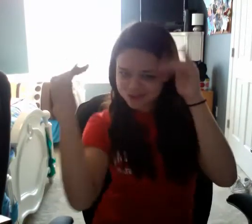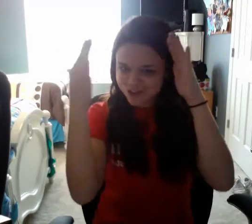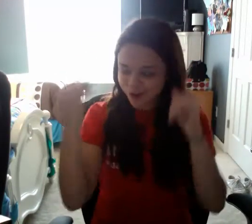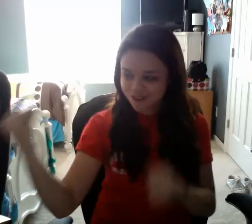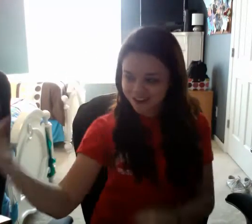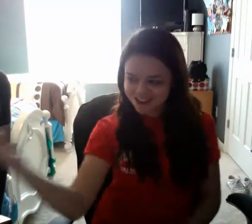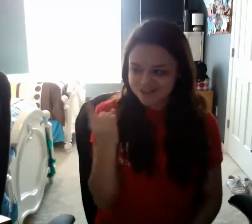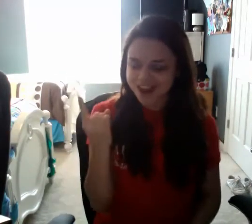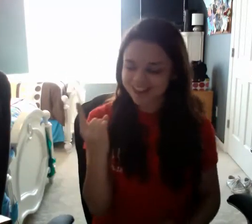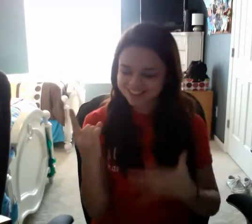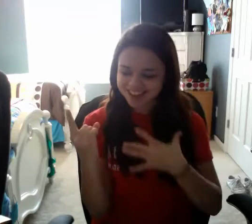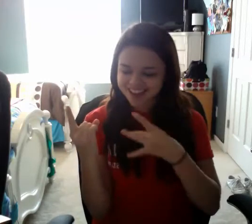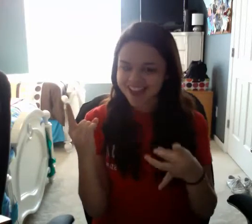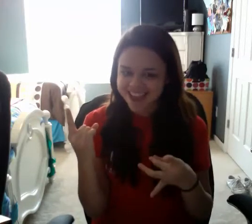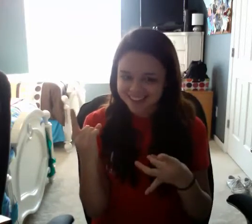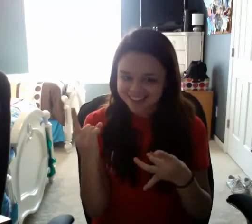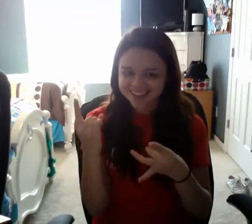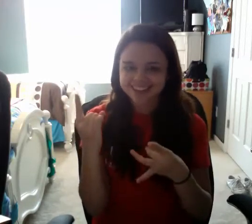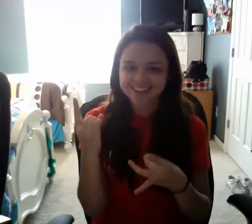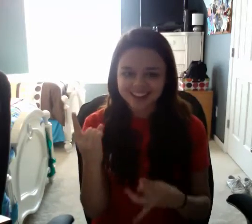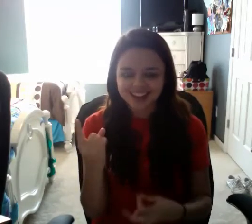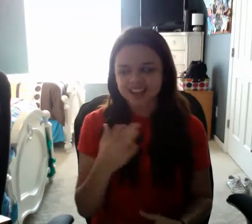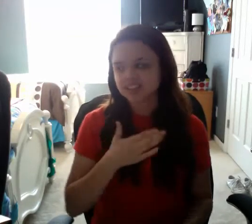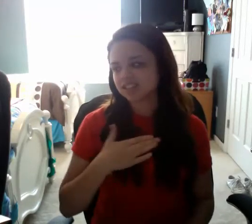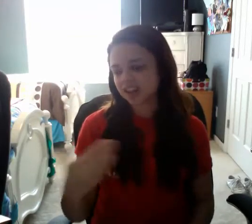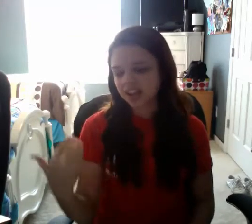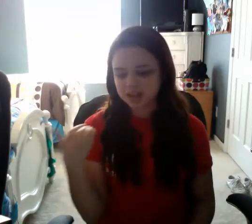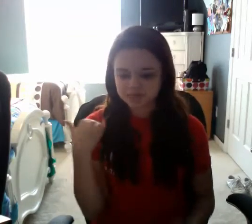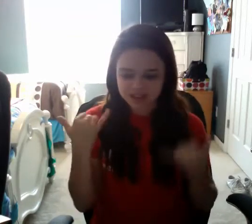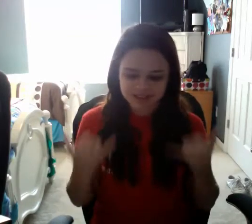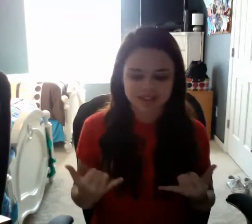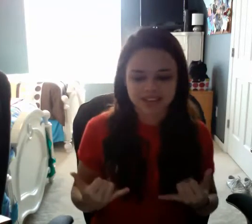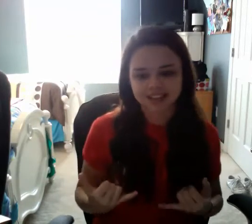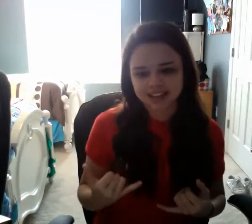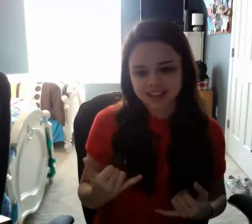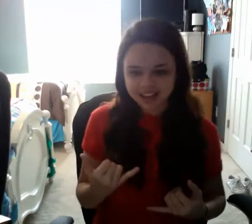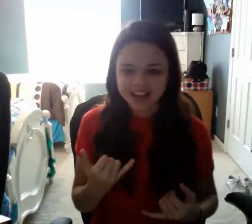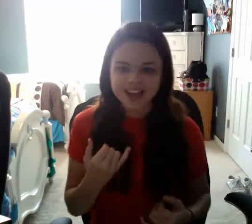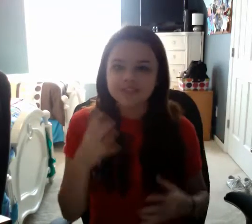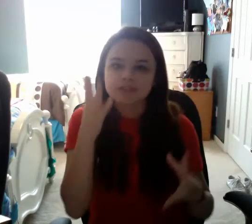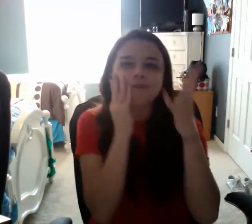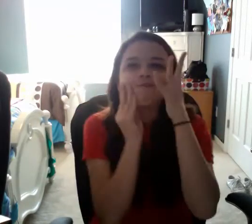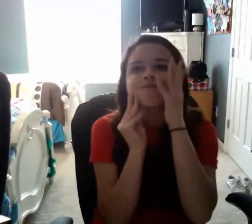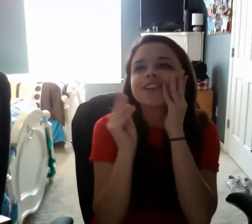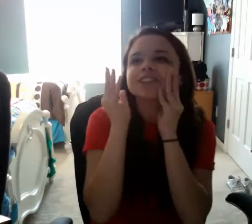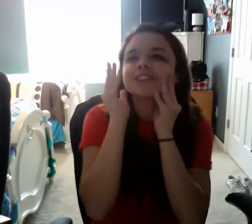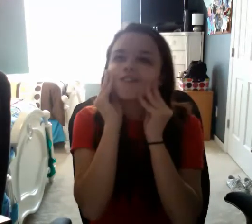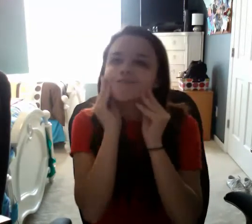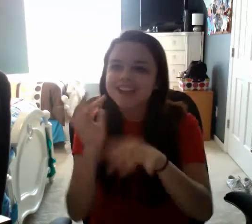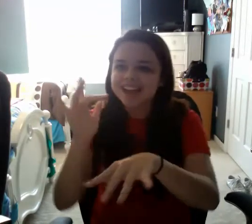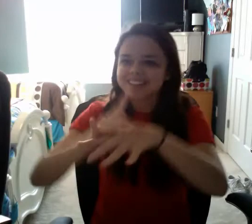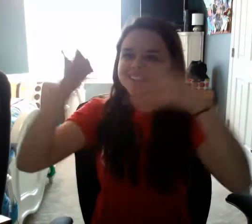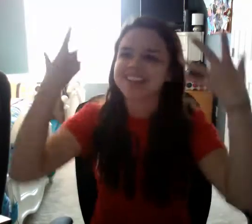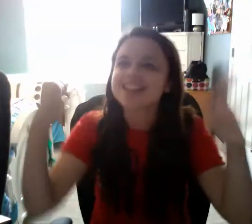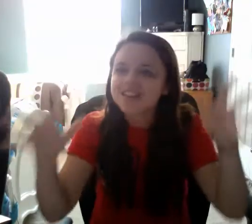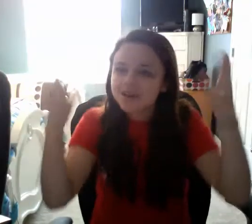trouble when you walked in So shame on me now, blew me to places I've never